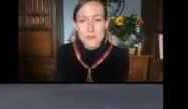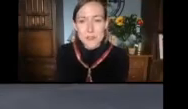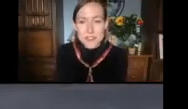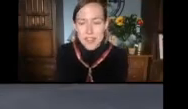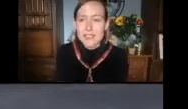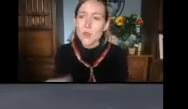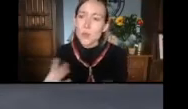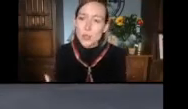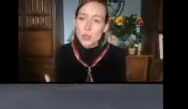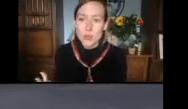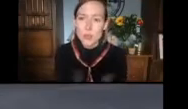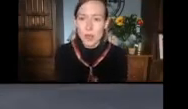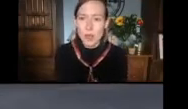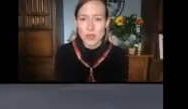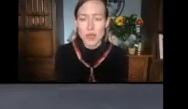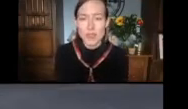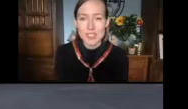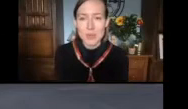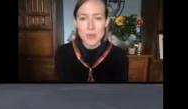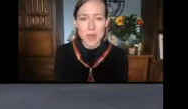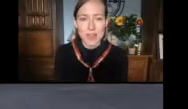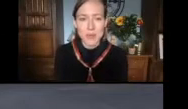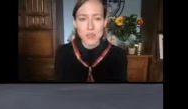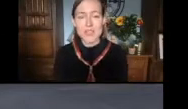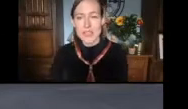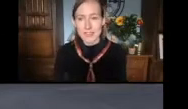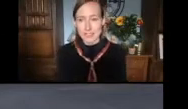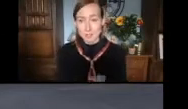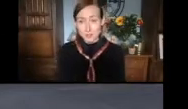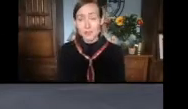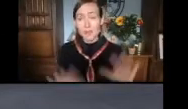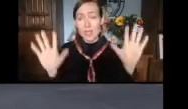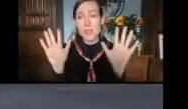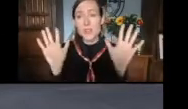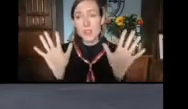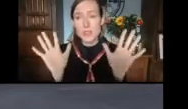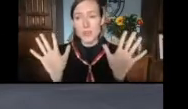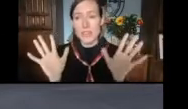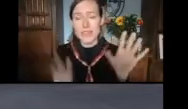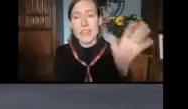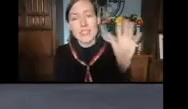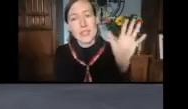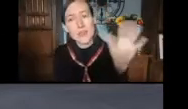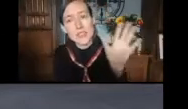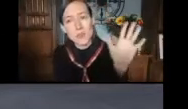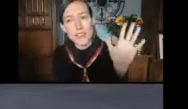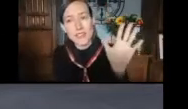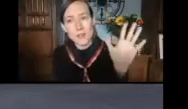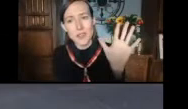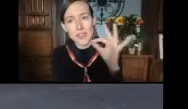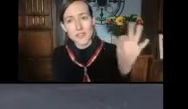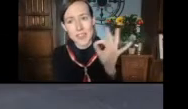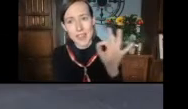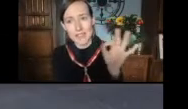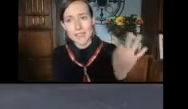A few things, the rules that we were talking about to keep in mind when you're signing. So the first one is, some of us write with